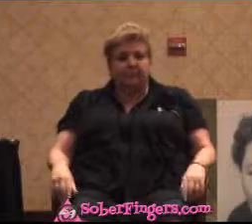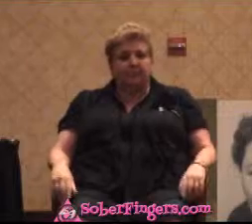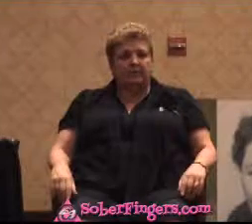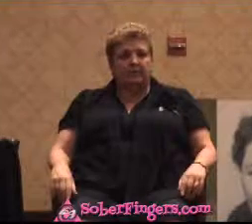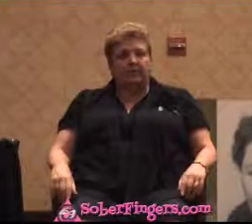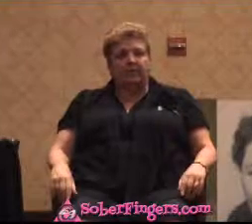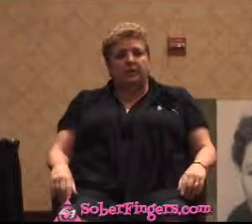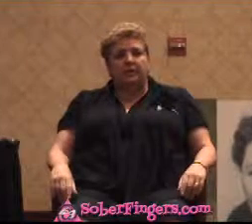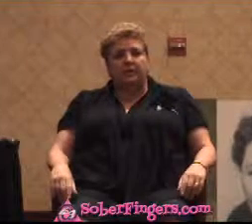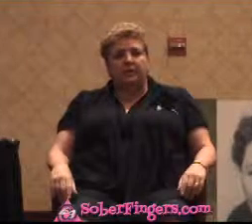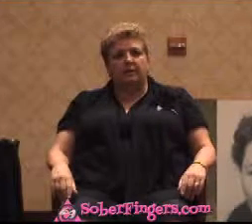he ends up